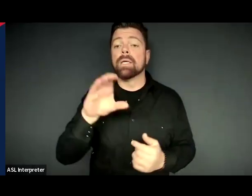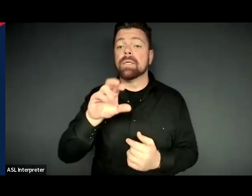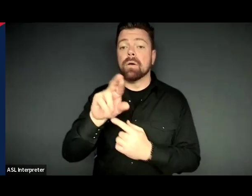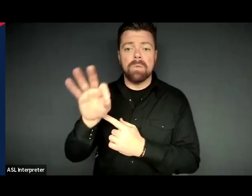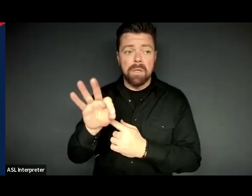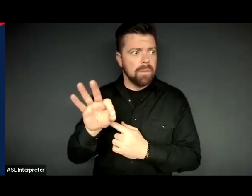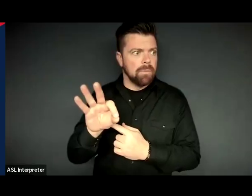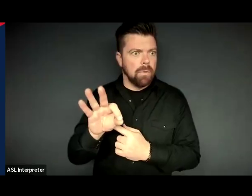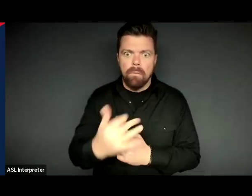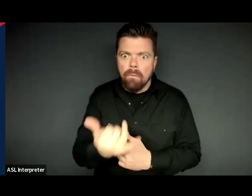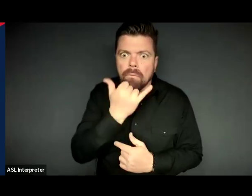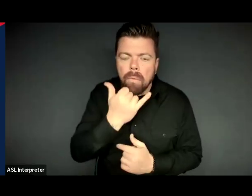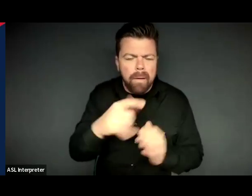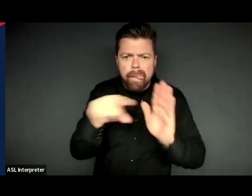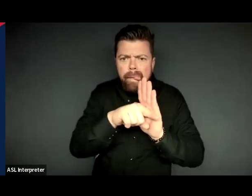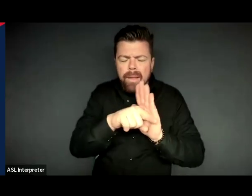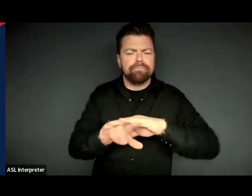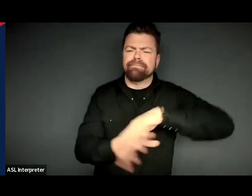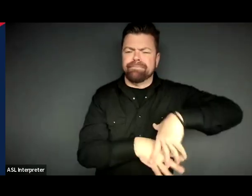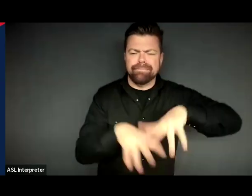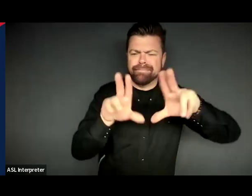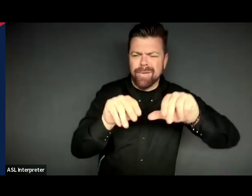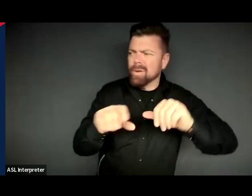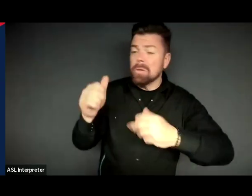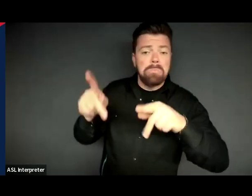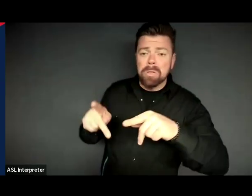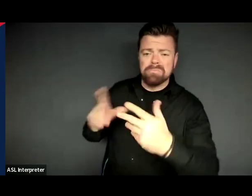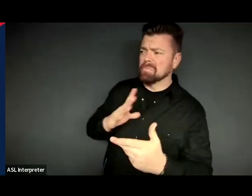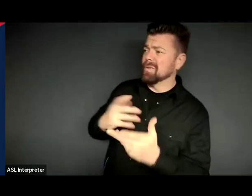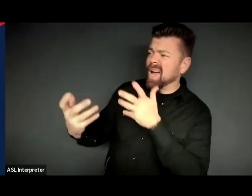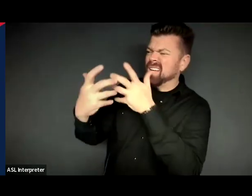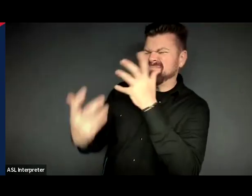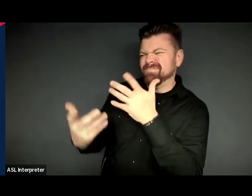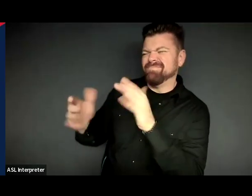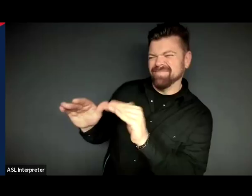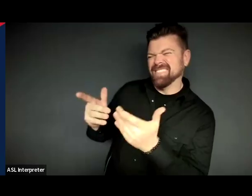harm done, with somebody else. It's not that,